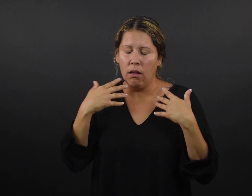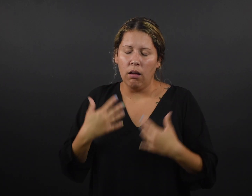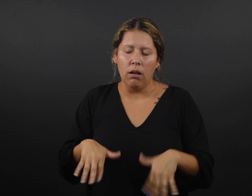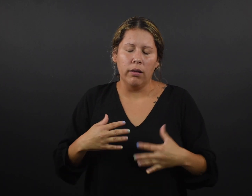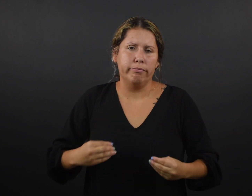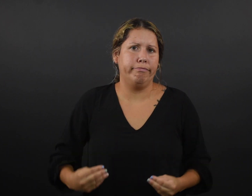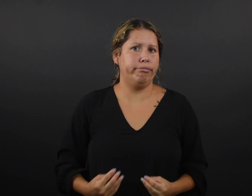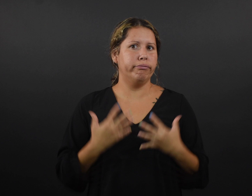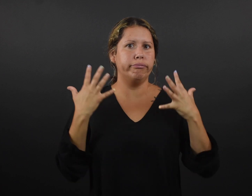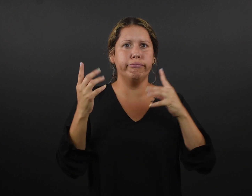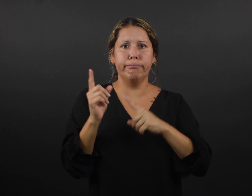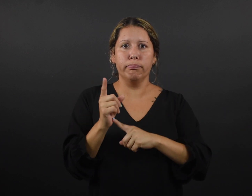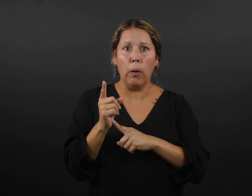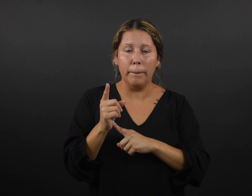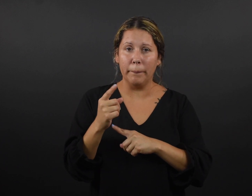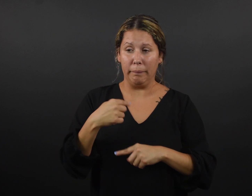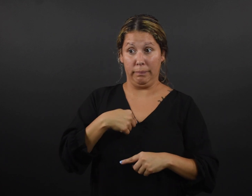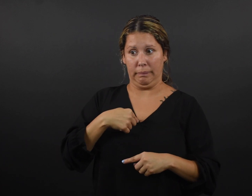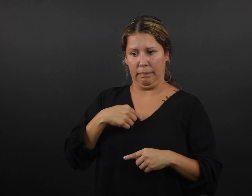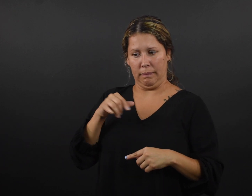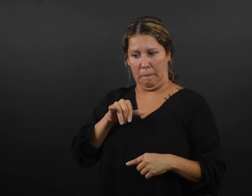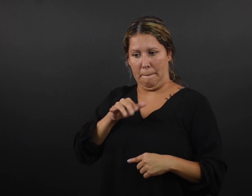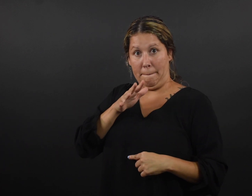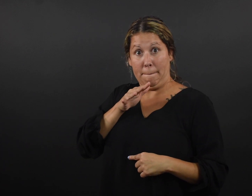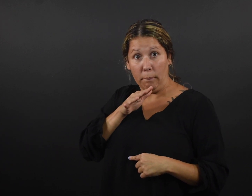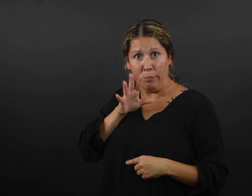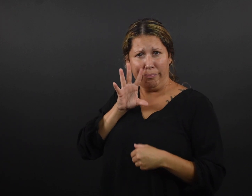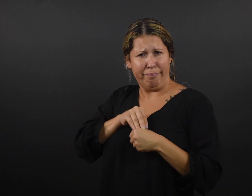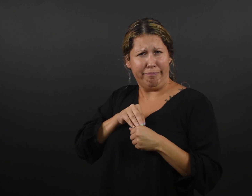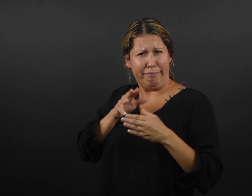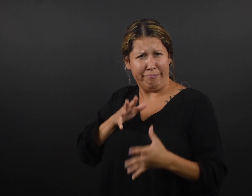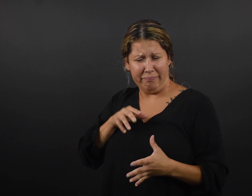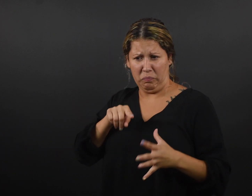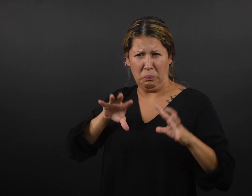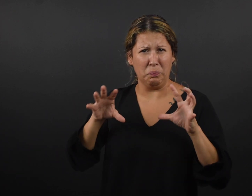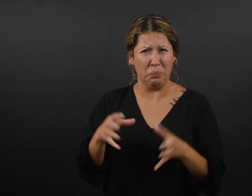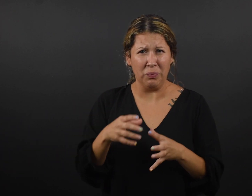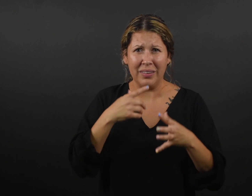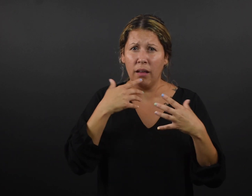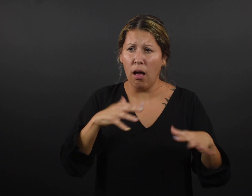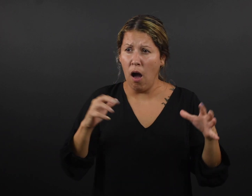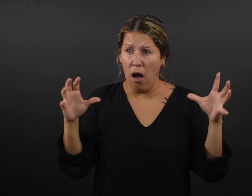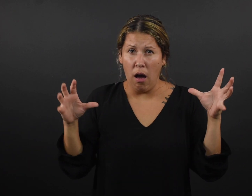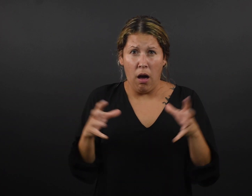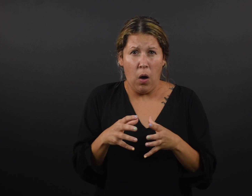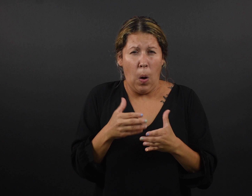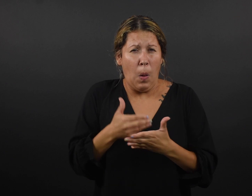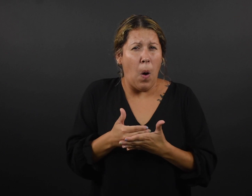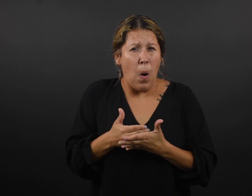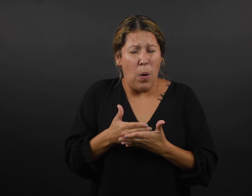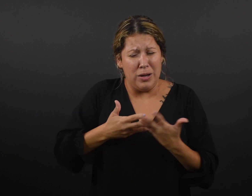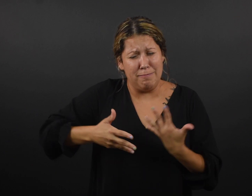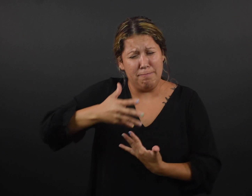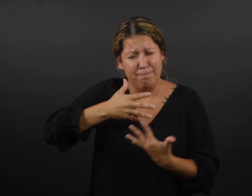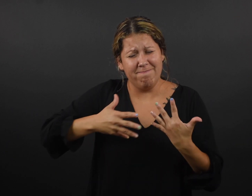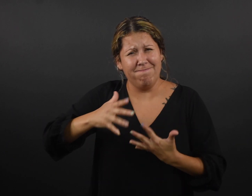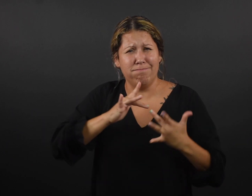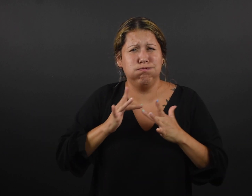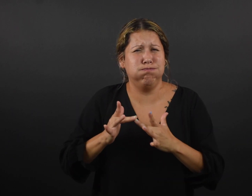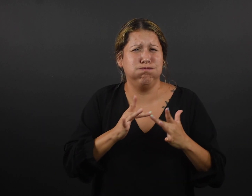most impactful moments that I've had as a peer mother participating in this group is the consistent closeness we've had